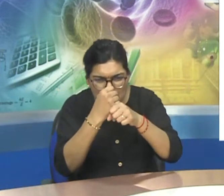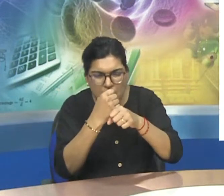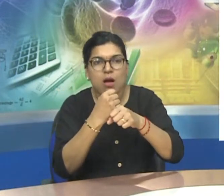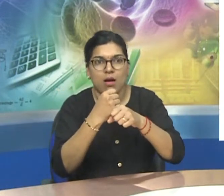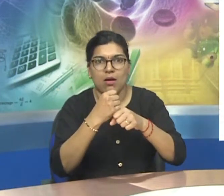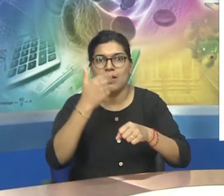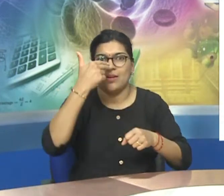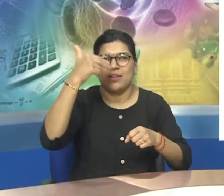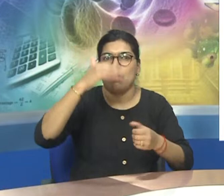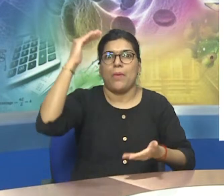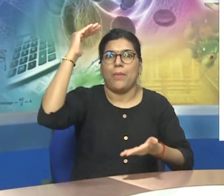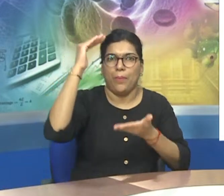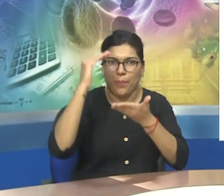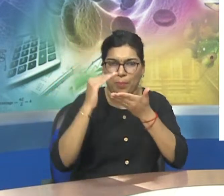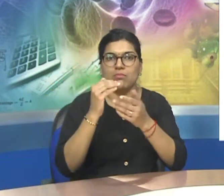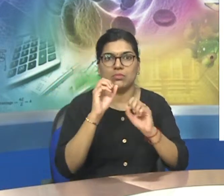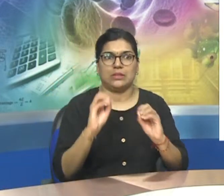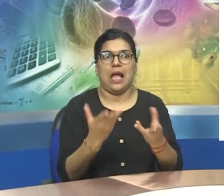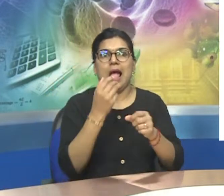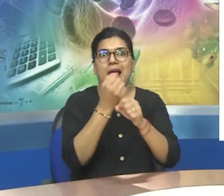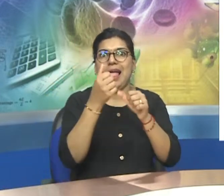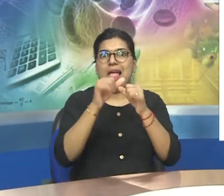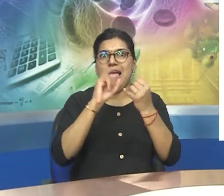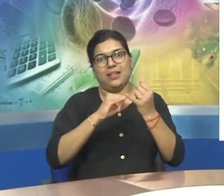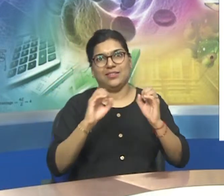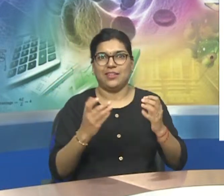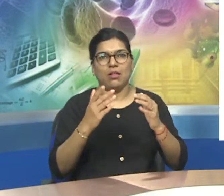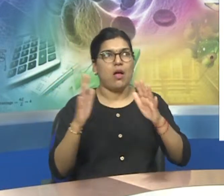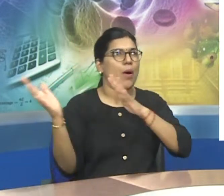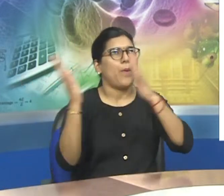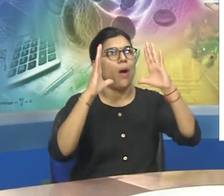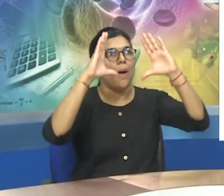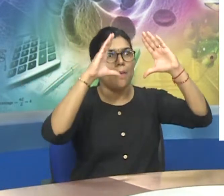preventive measures cannot be adopted in this case.